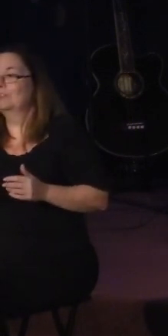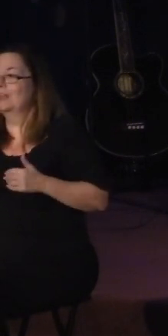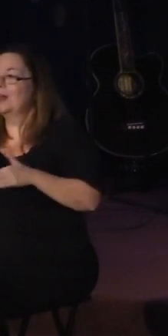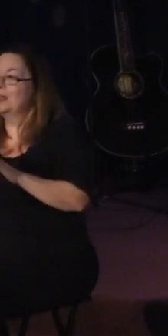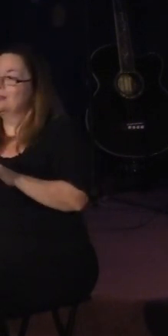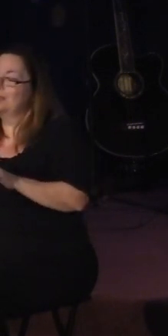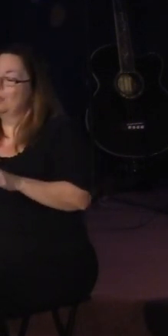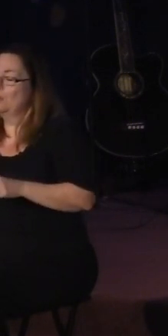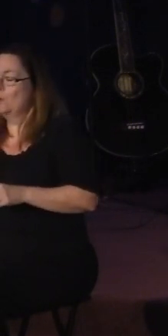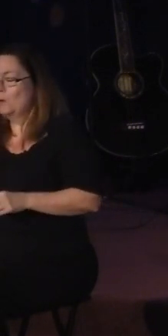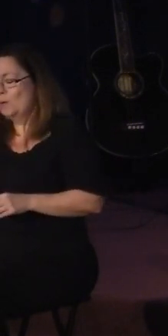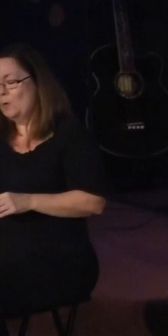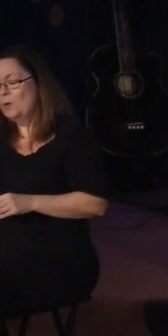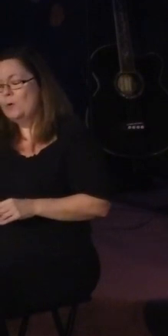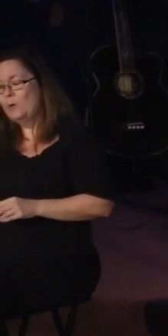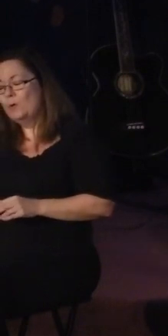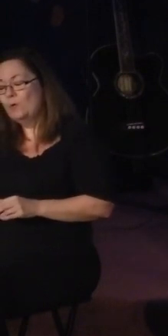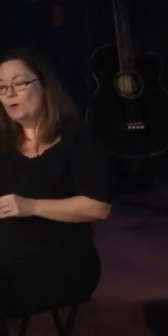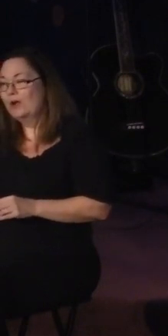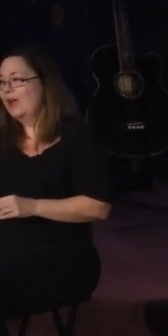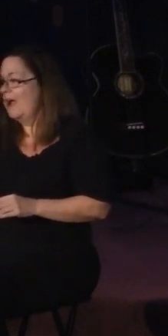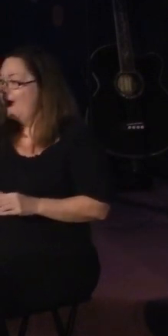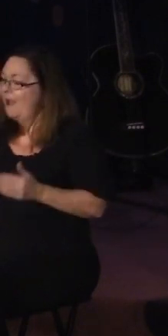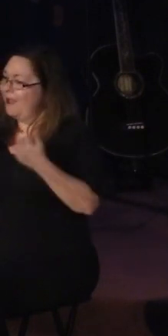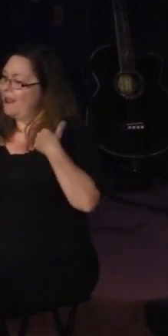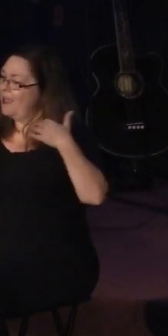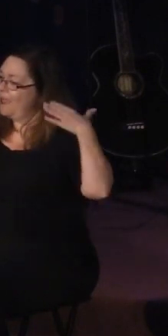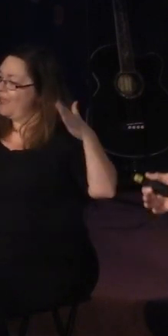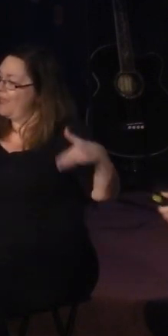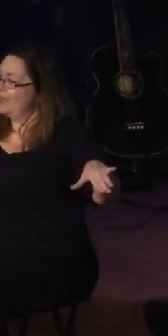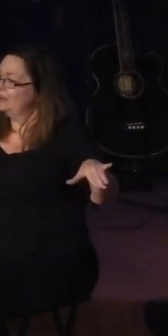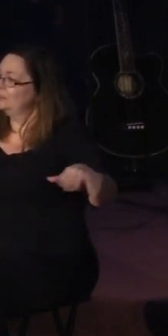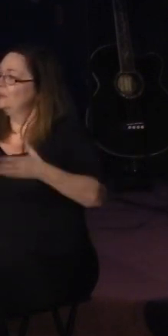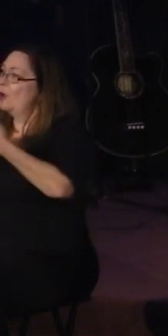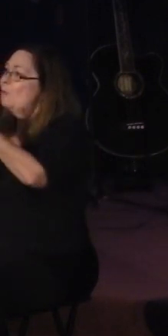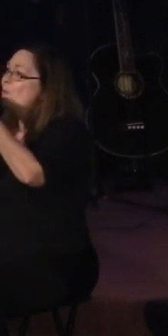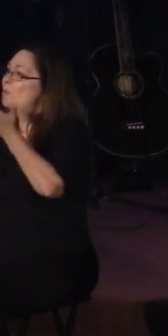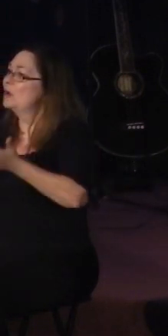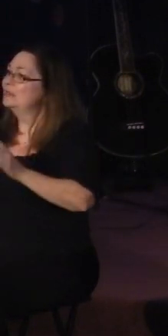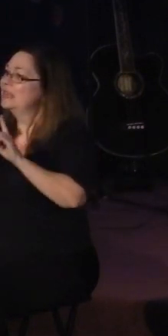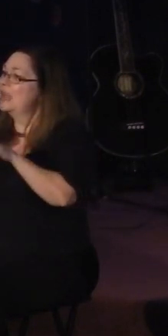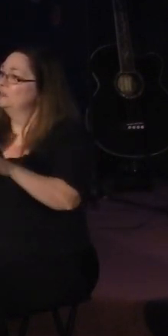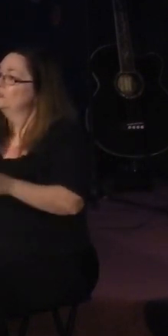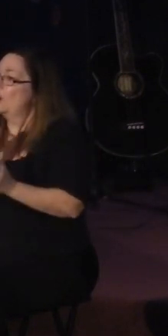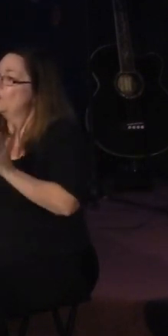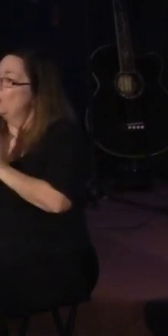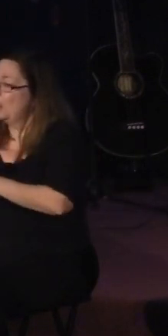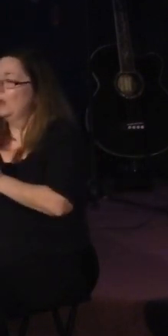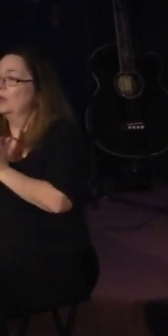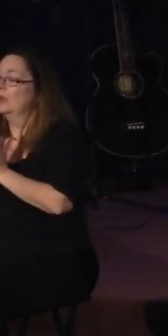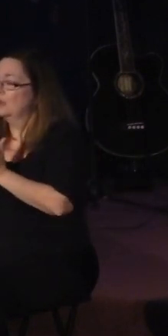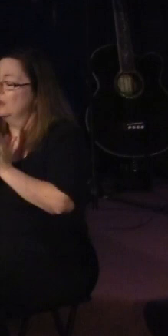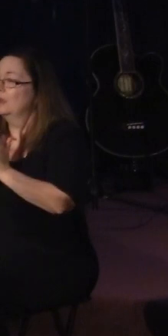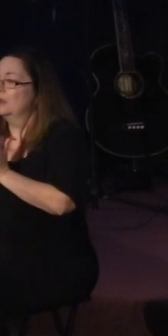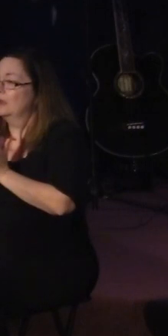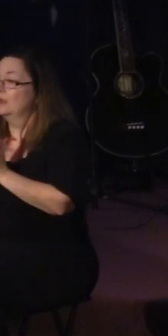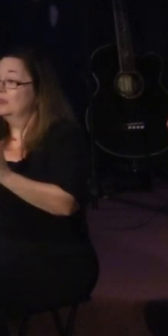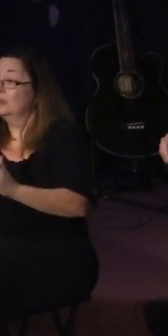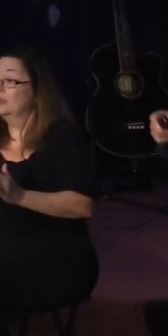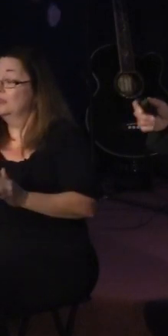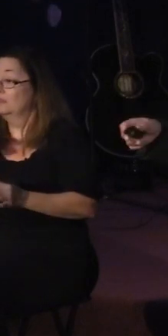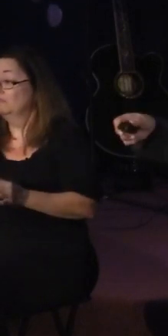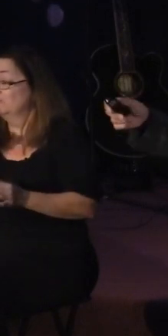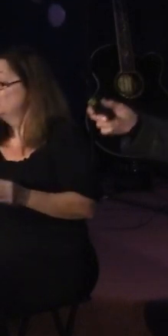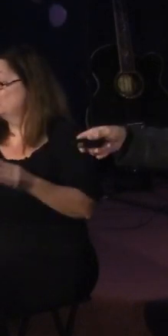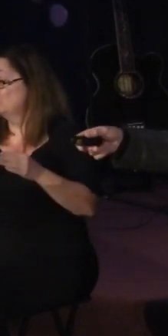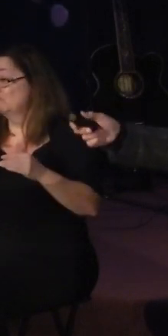Let that just sink in. God has angels to bring us the answers to our prayers. If you